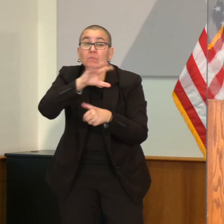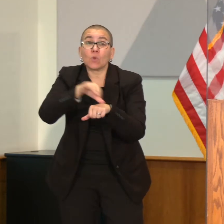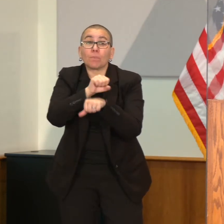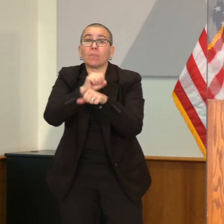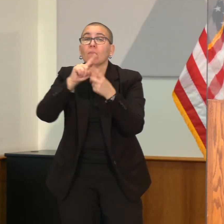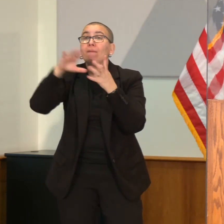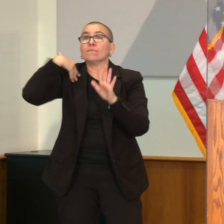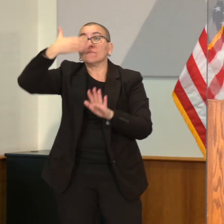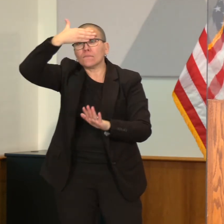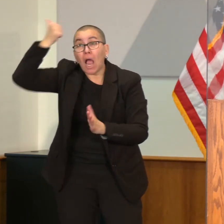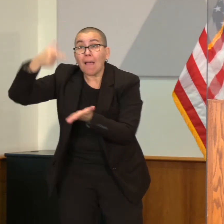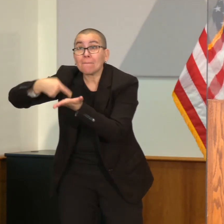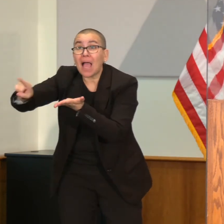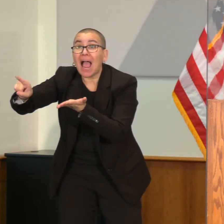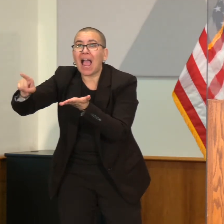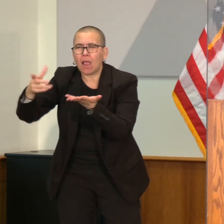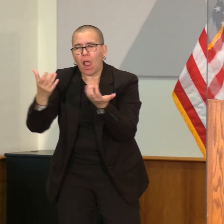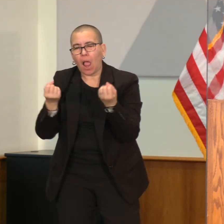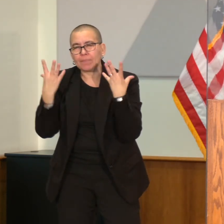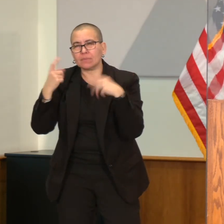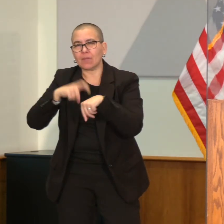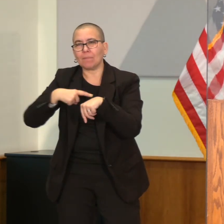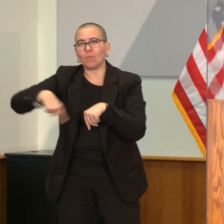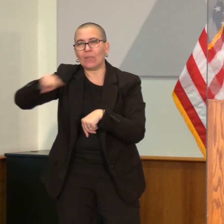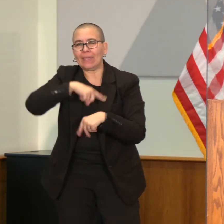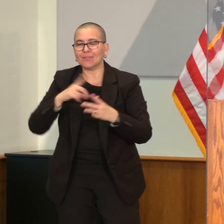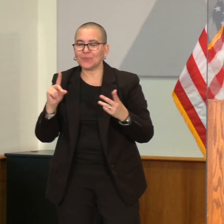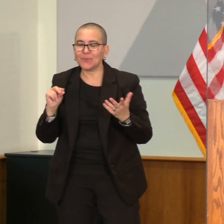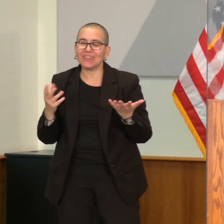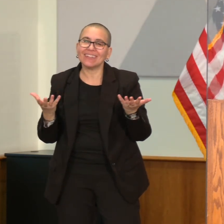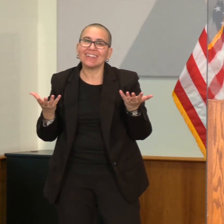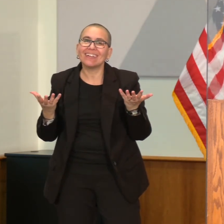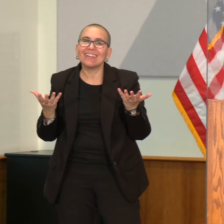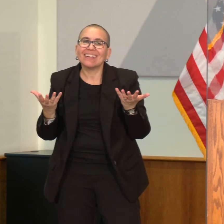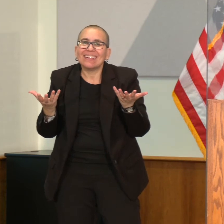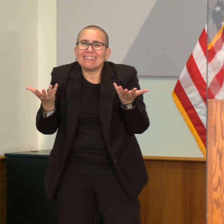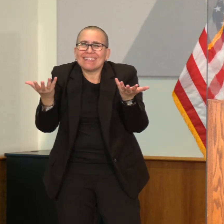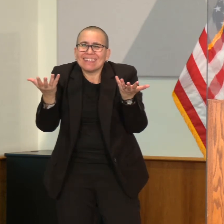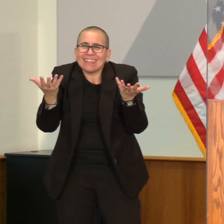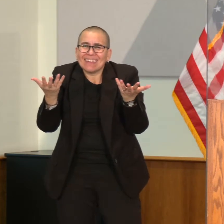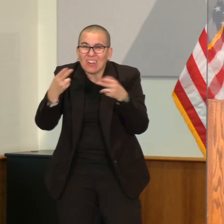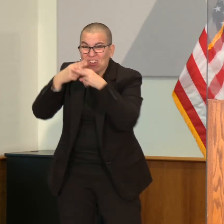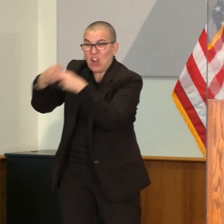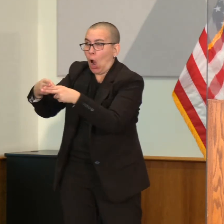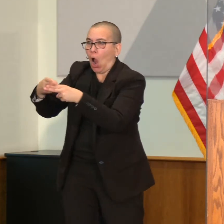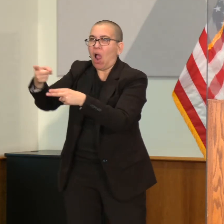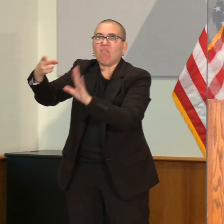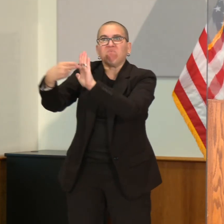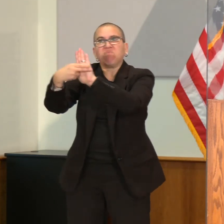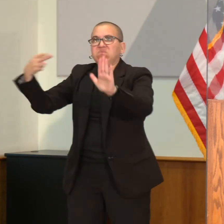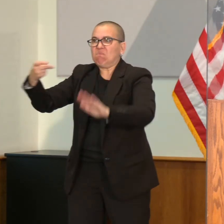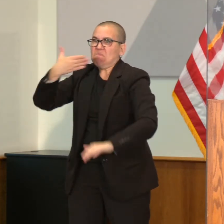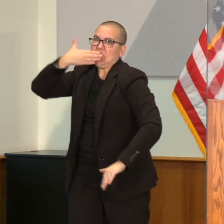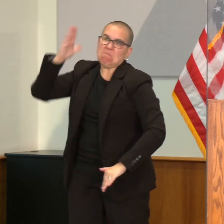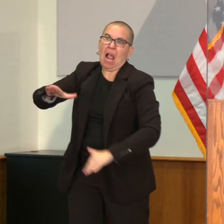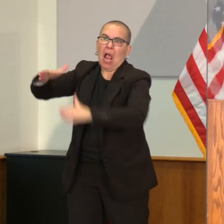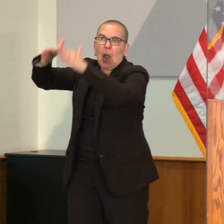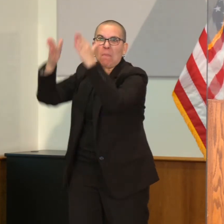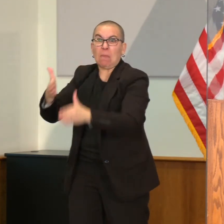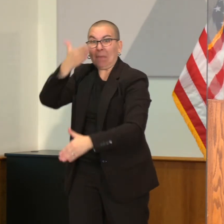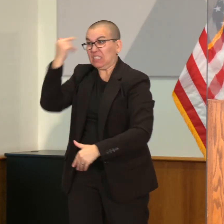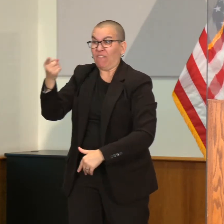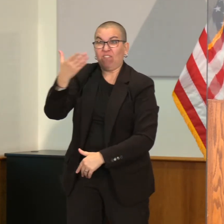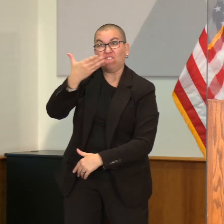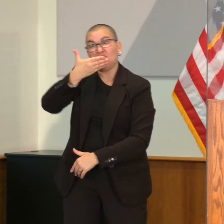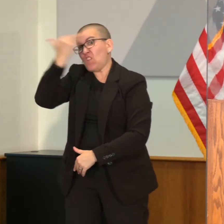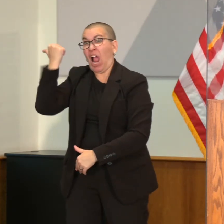things that are just part of human life. Do we want to criminalize that behavior? So whether it's Representative Frazier's fines and